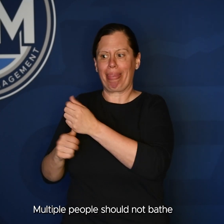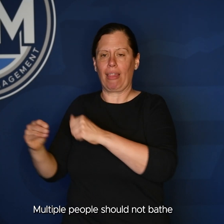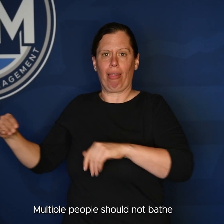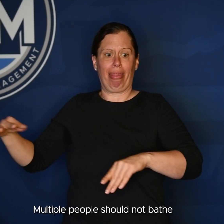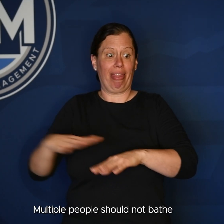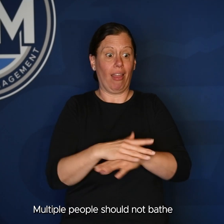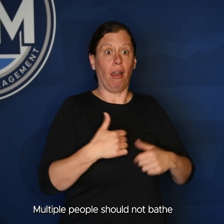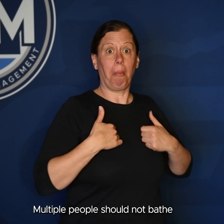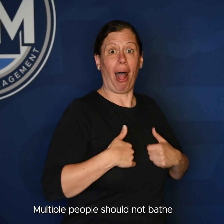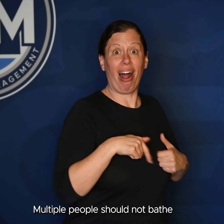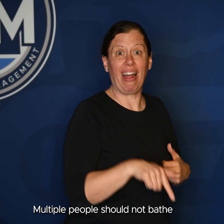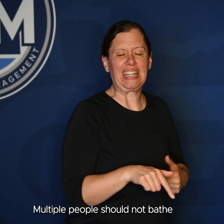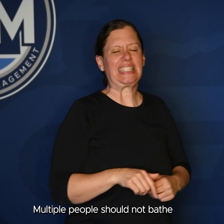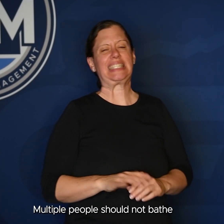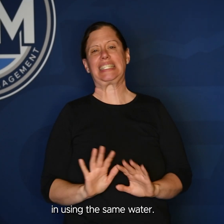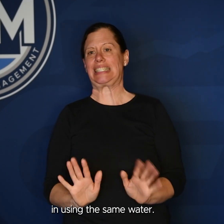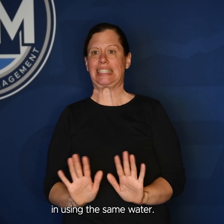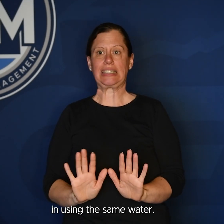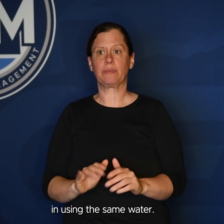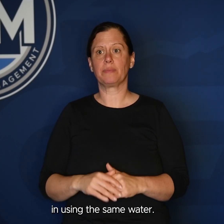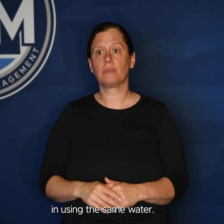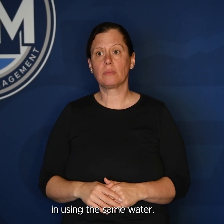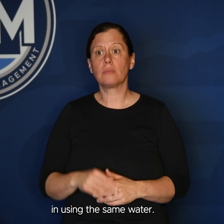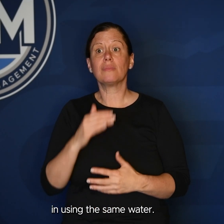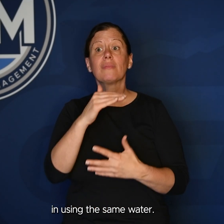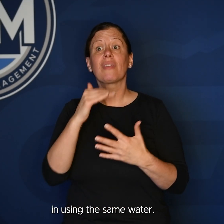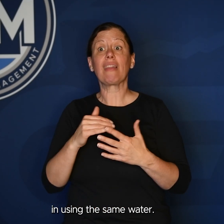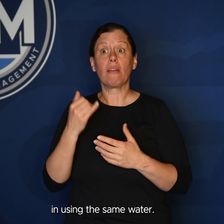Multiple people should not bathe in using the same water.